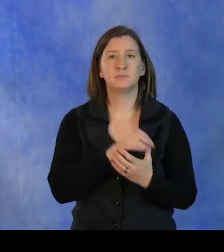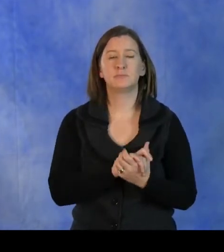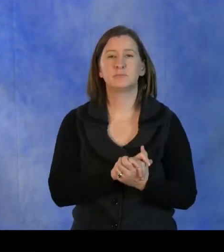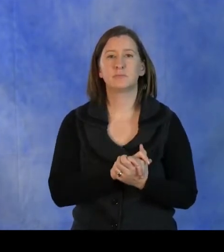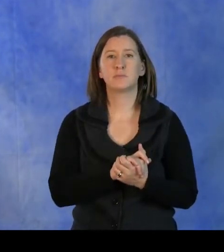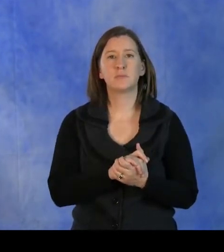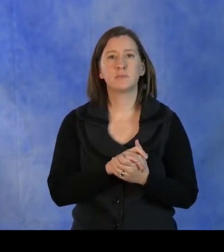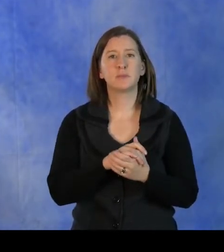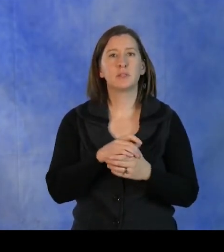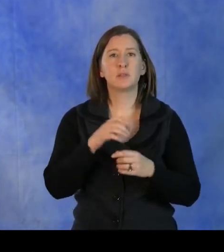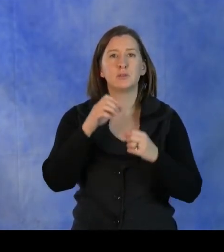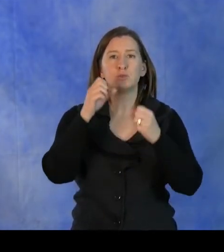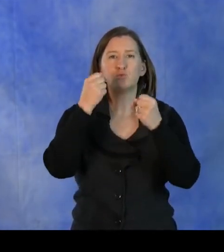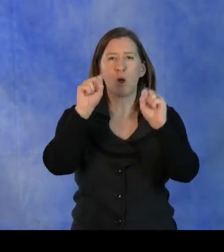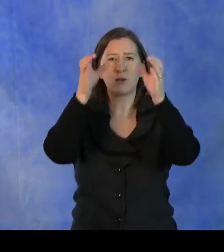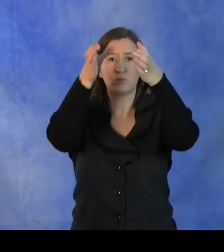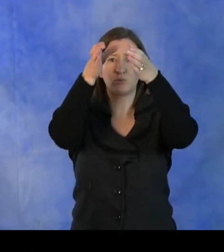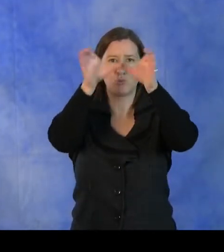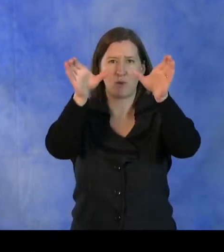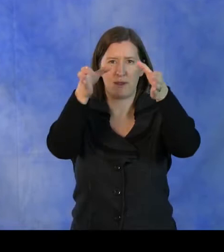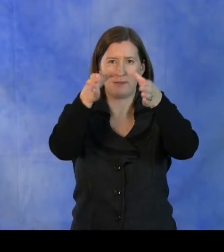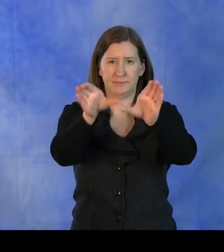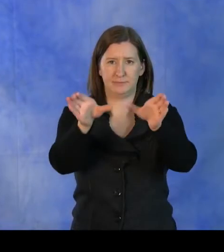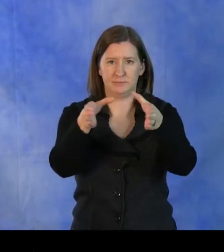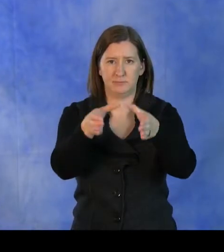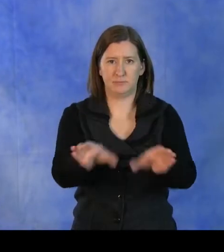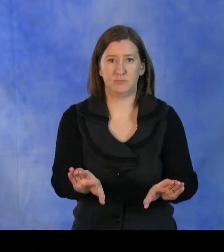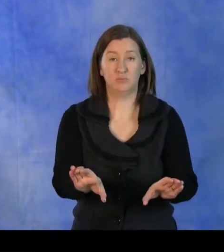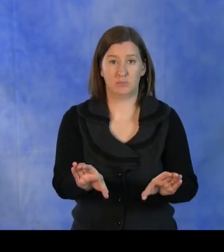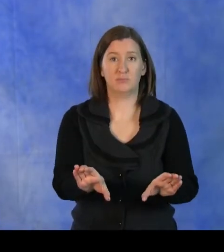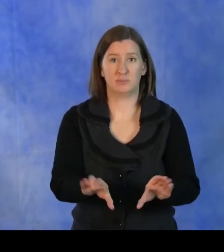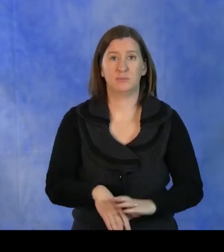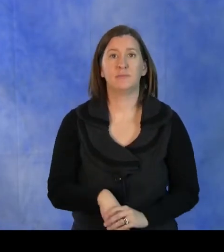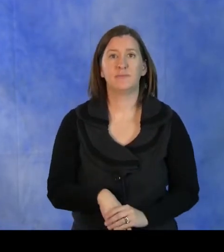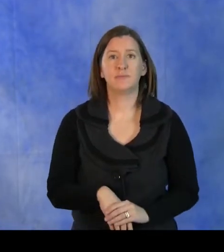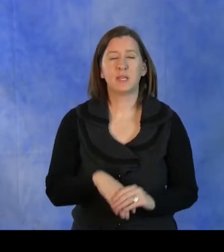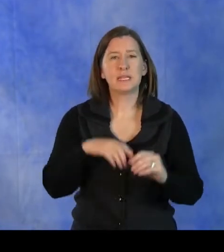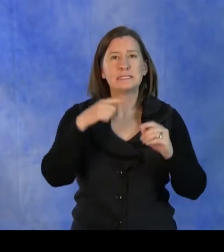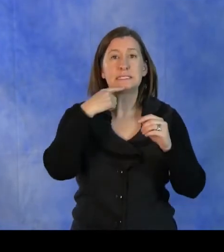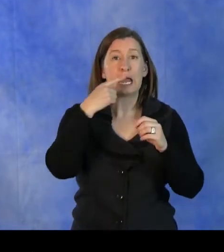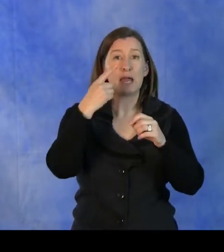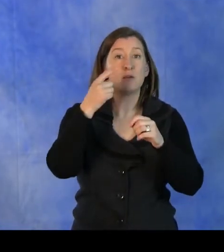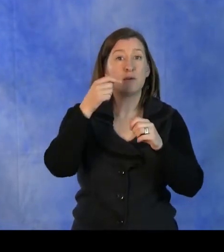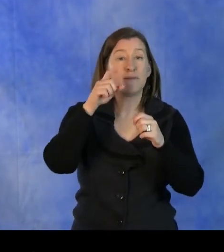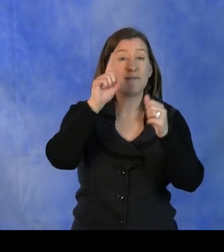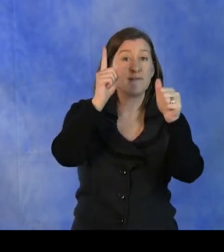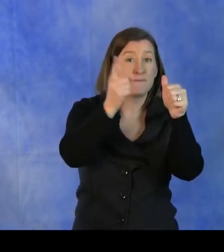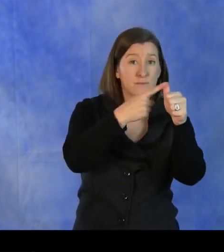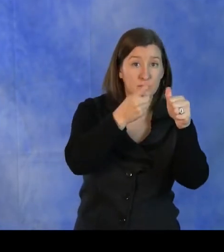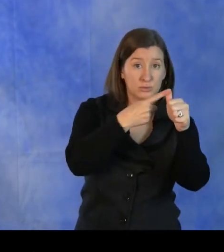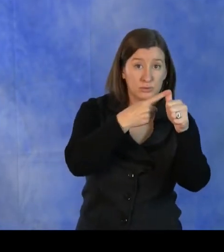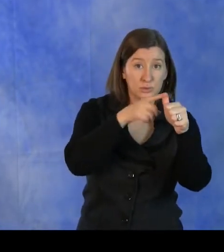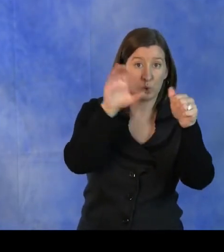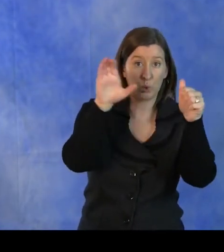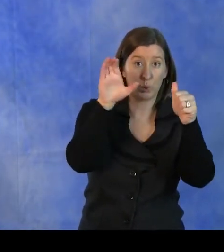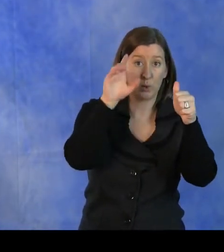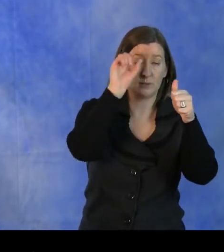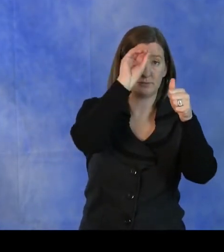If you have a big project, you can try to break it up into smaller parts.